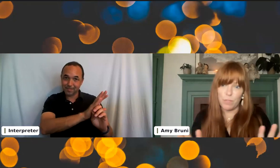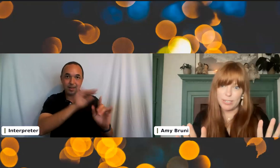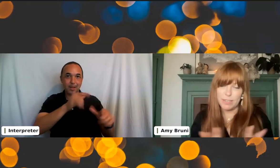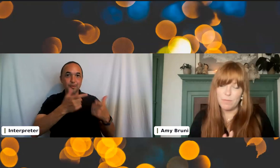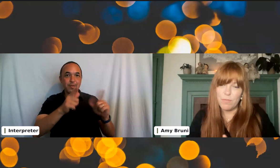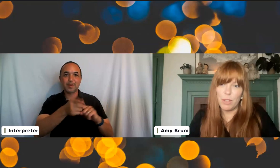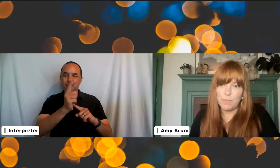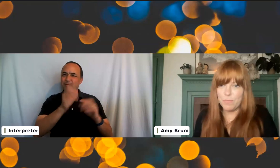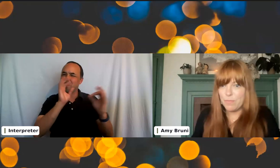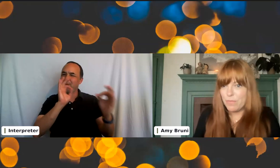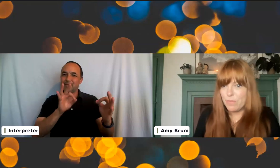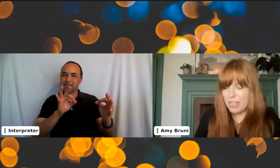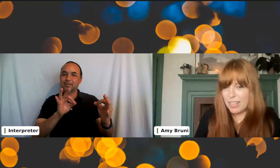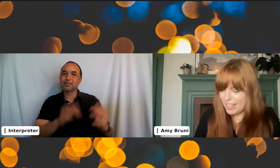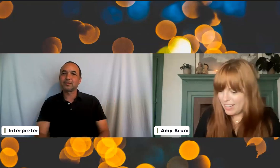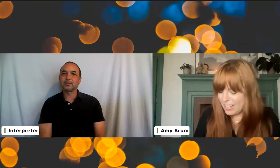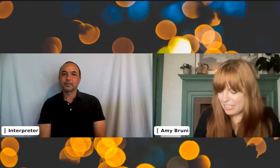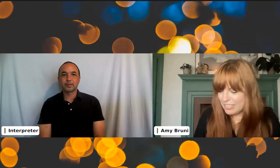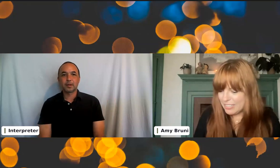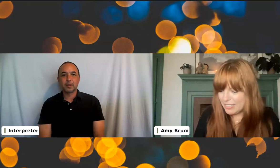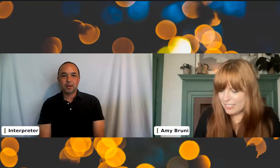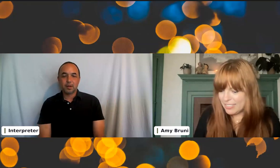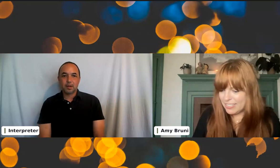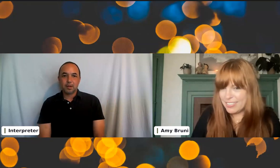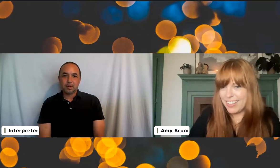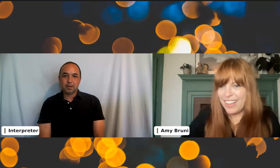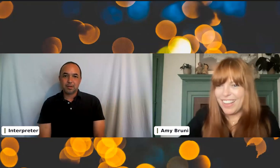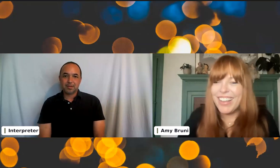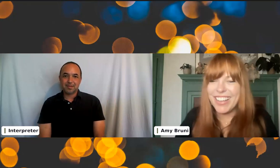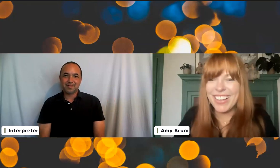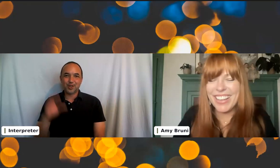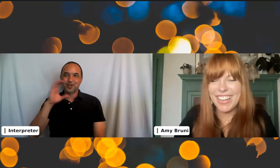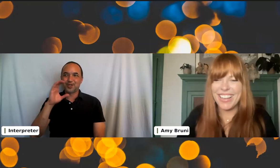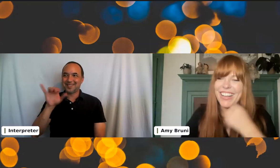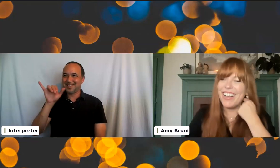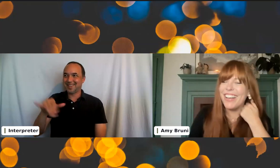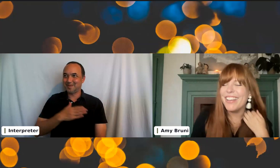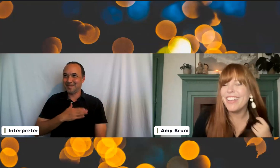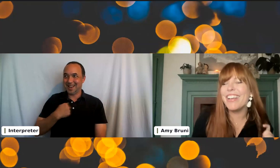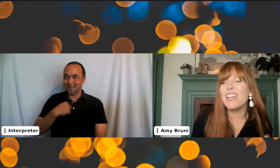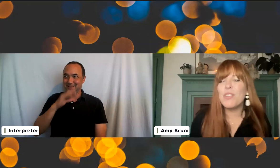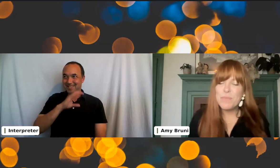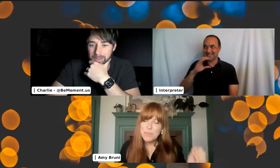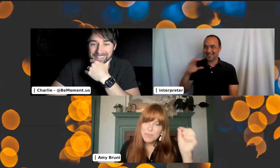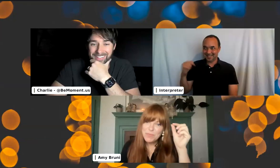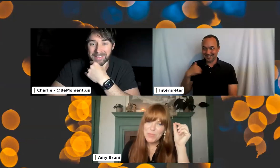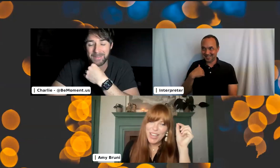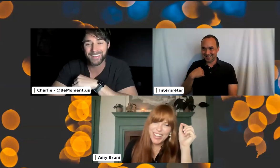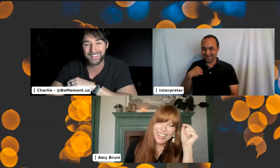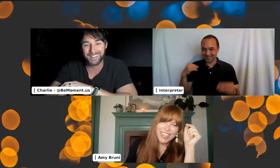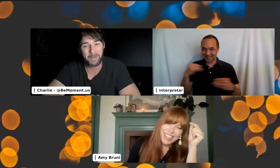like perfect. So Amy, those are my initials and now I'm extremely afraid now. So thank you.